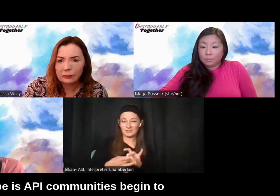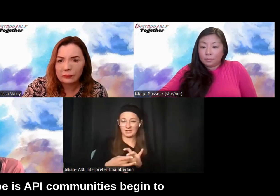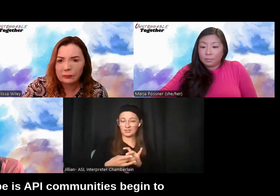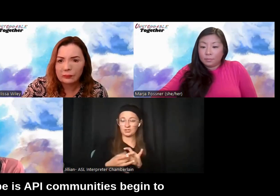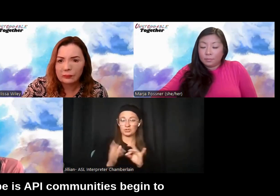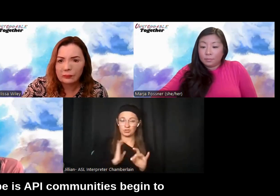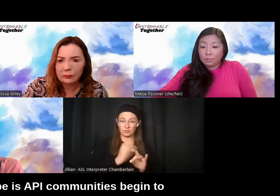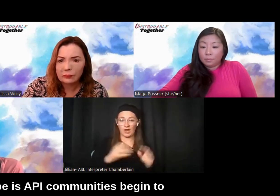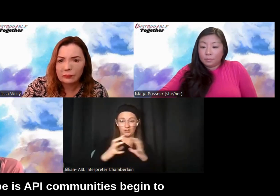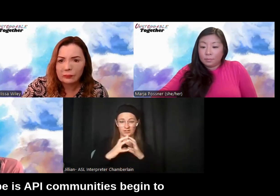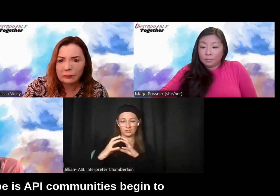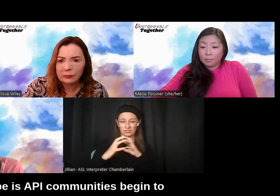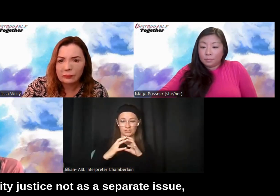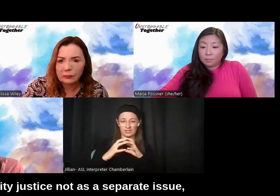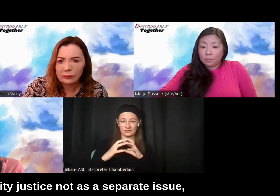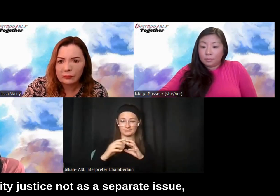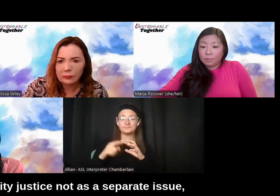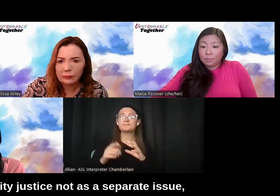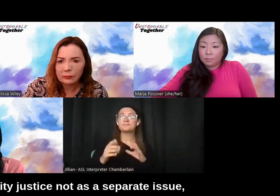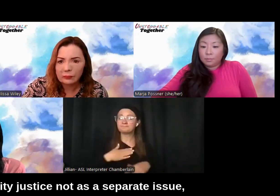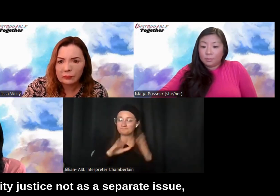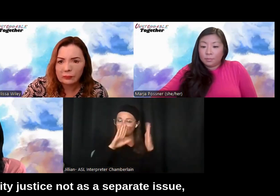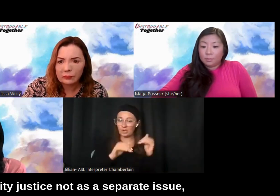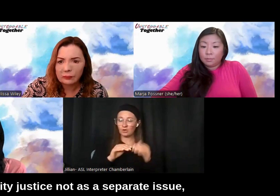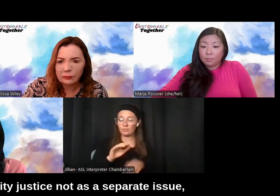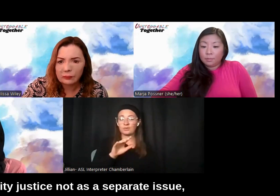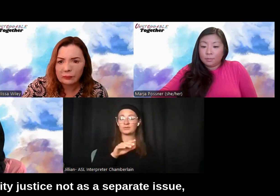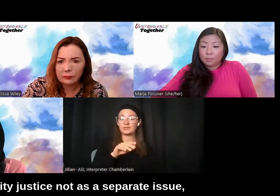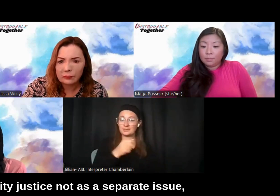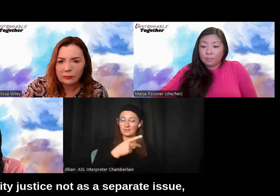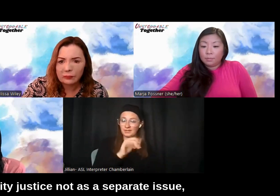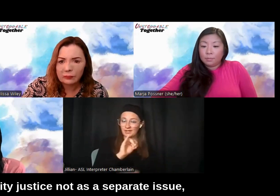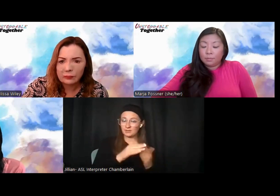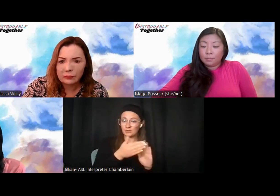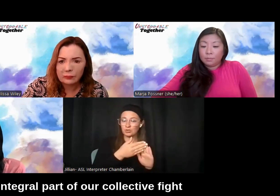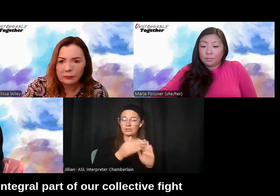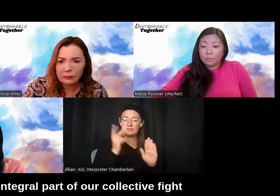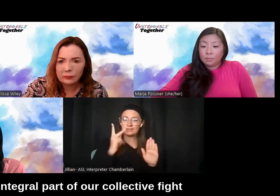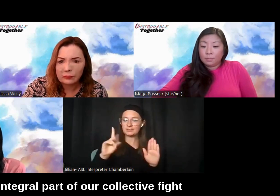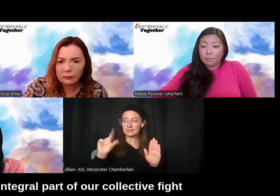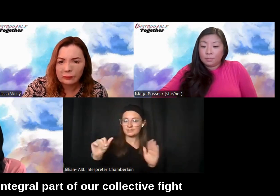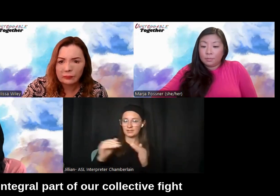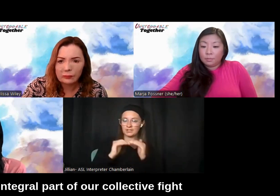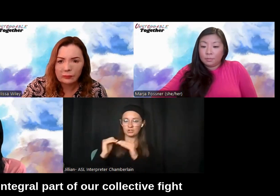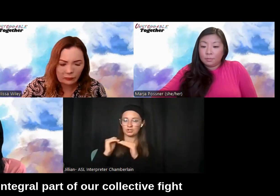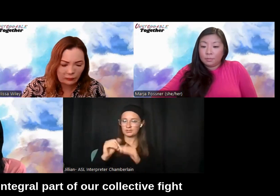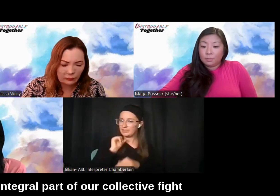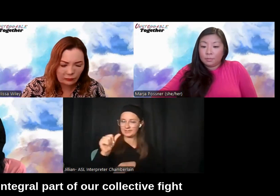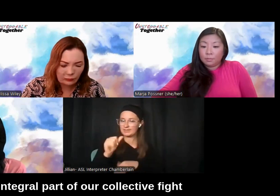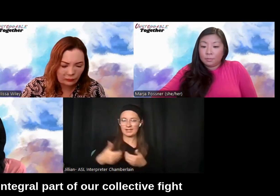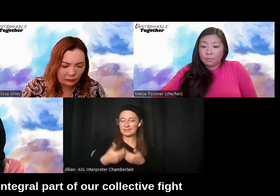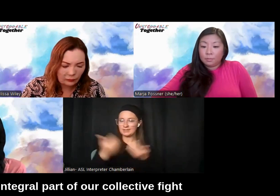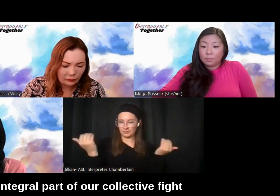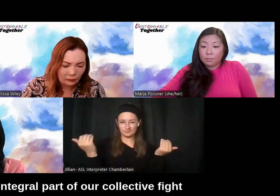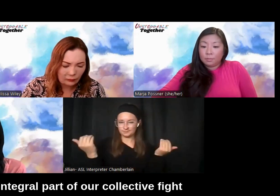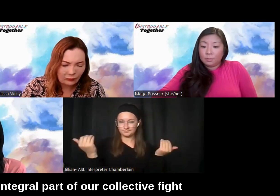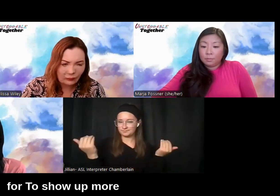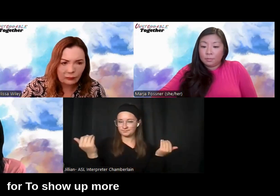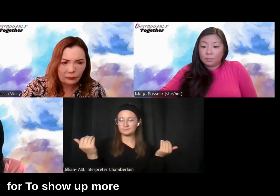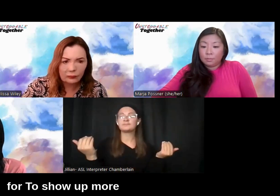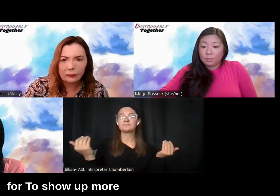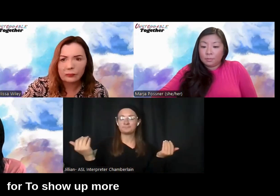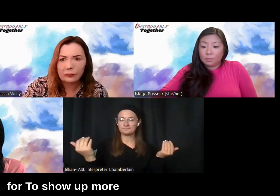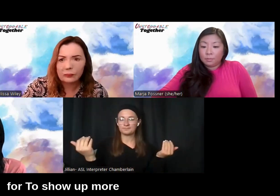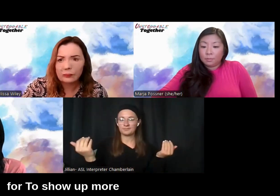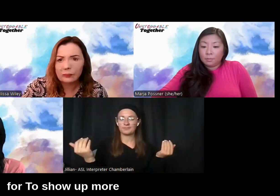hope is API communities begin to see disability justice not as a separate issue, but as an integral part of our collective